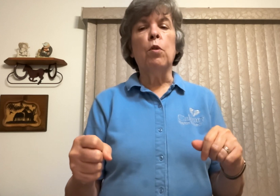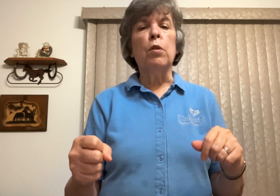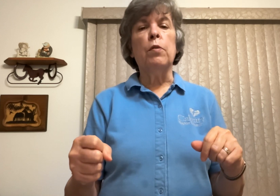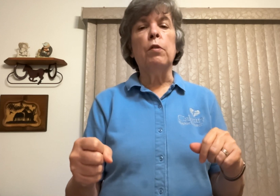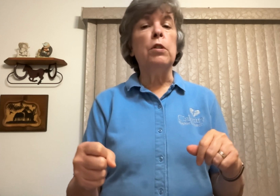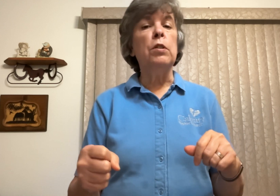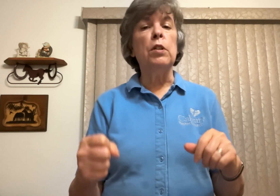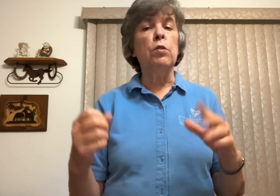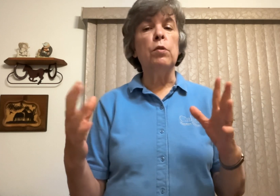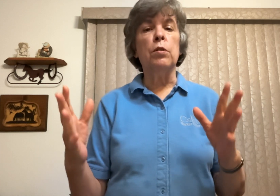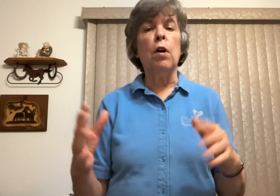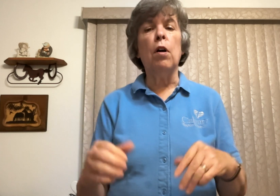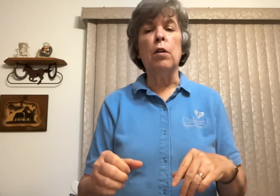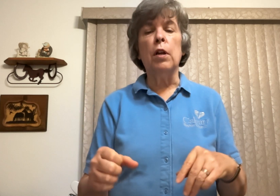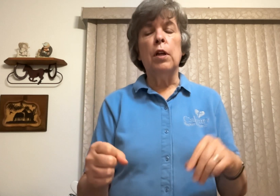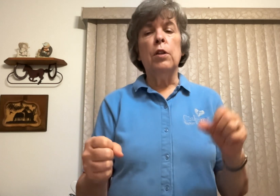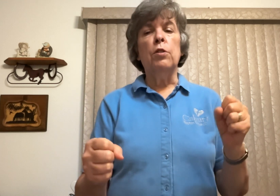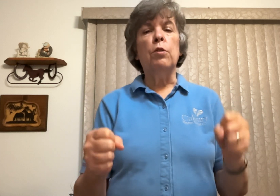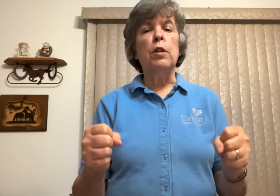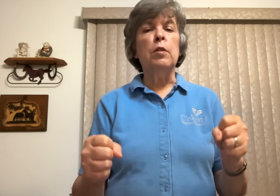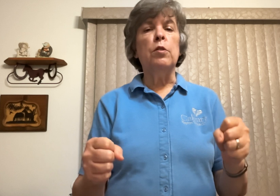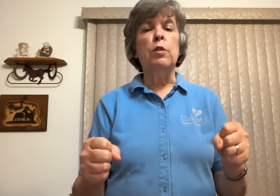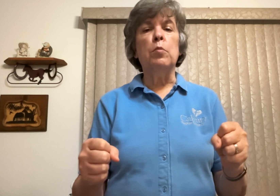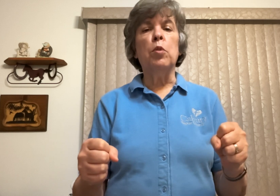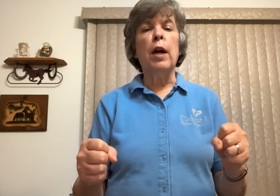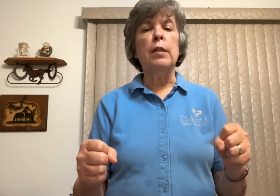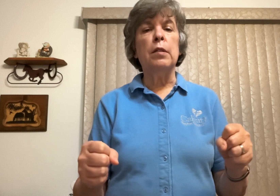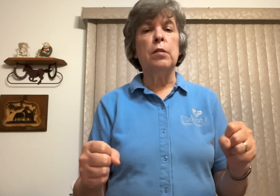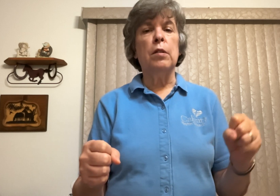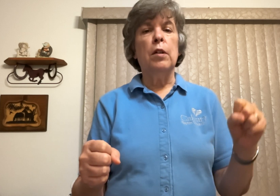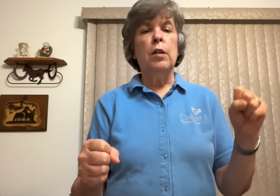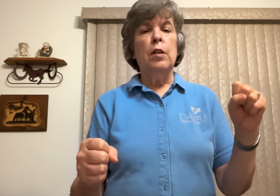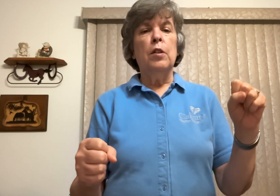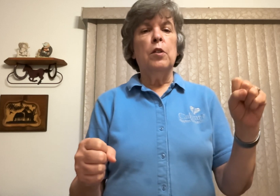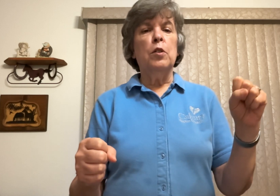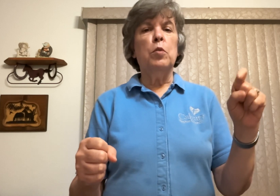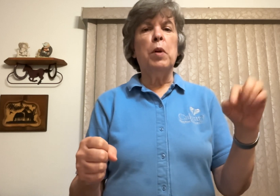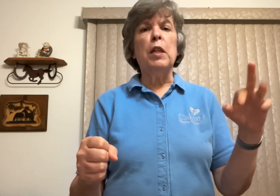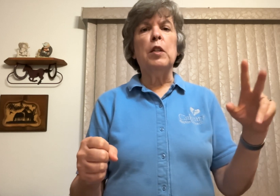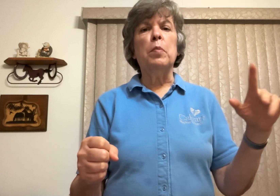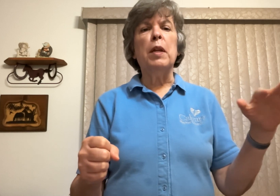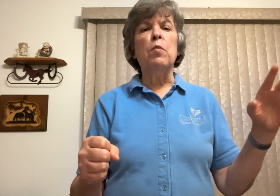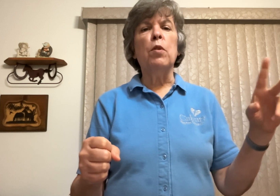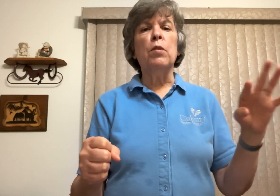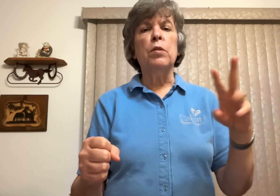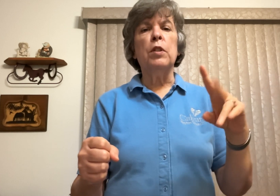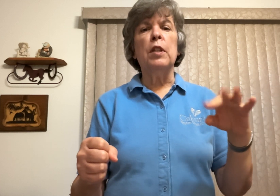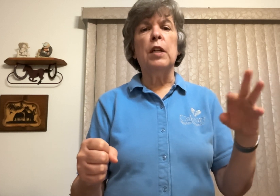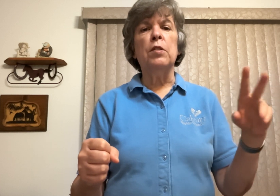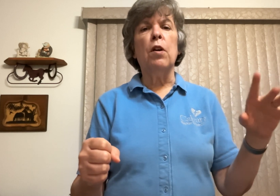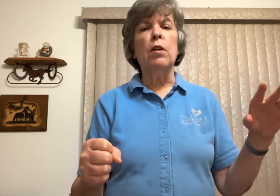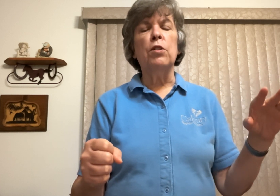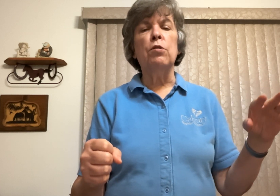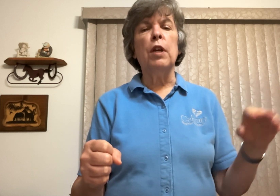if you're listening to a song, you can practice spelling as many words in that song as you